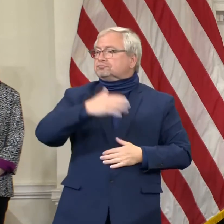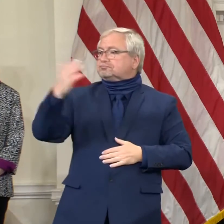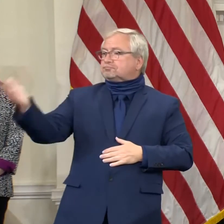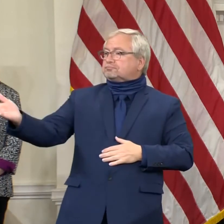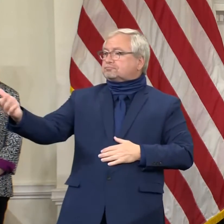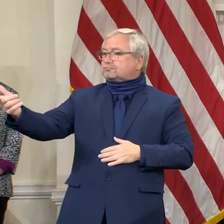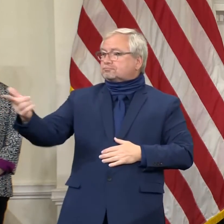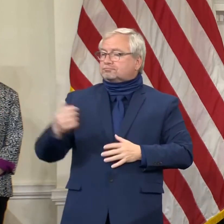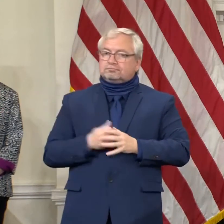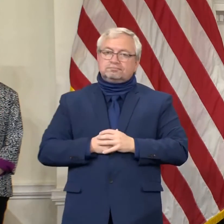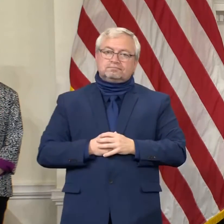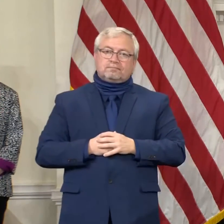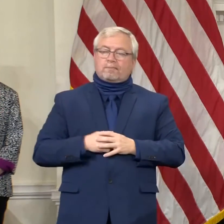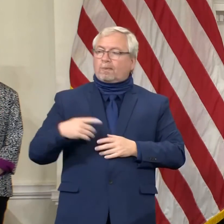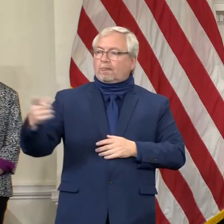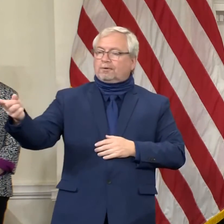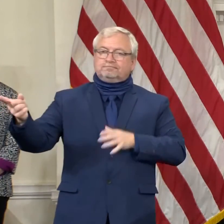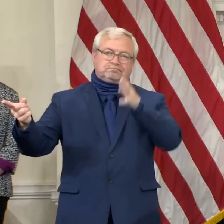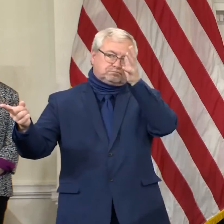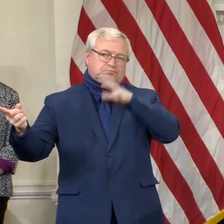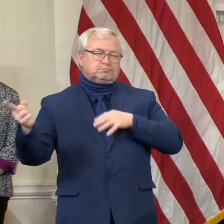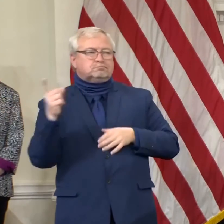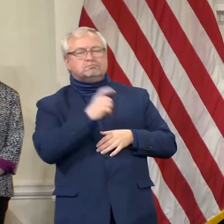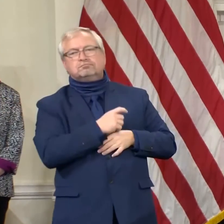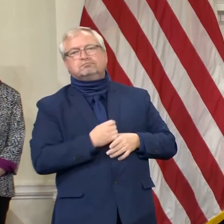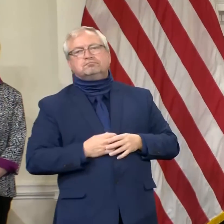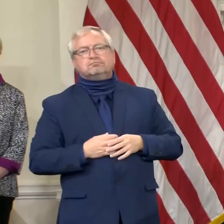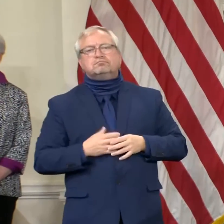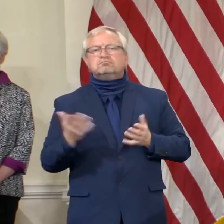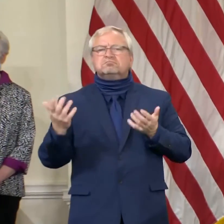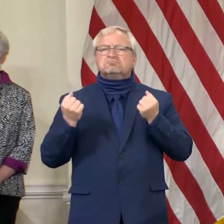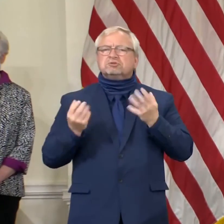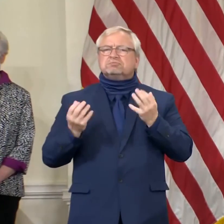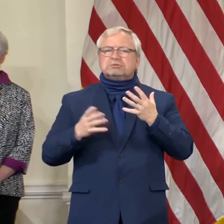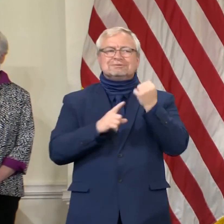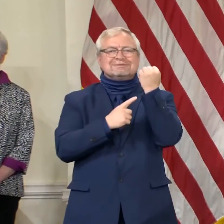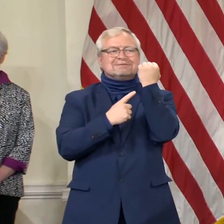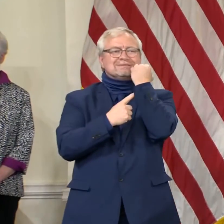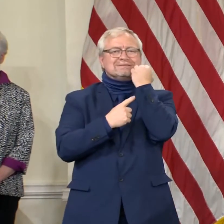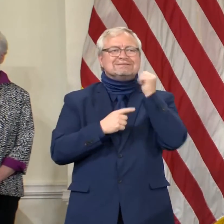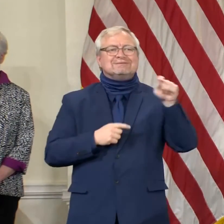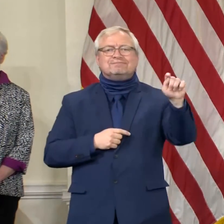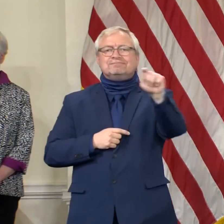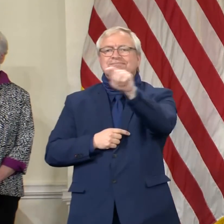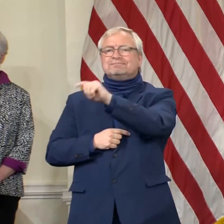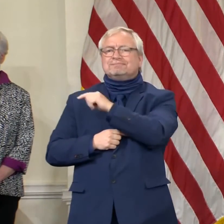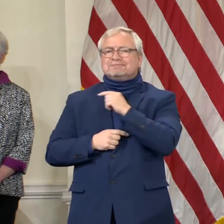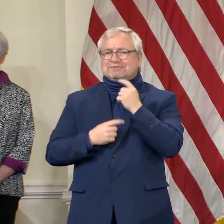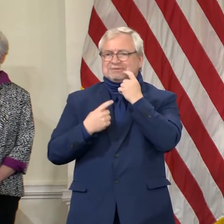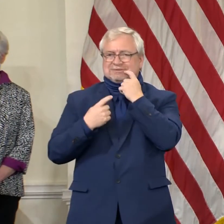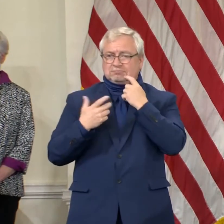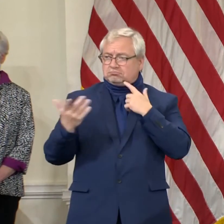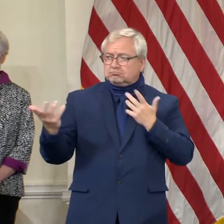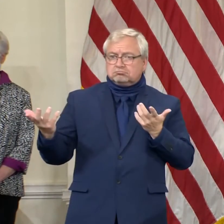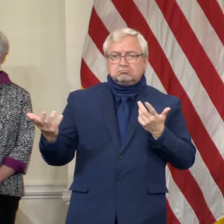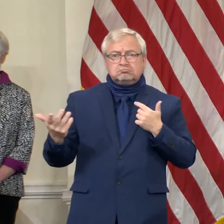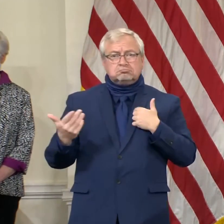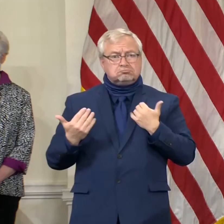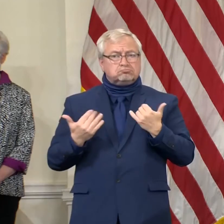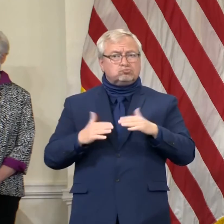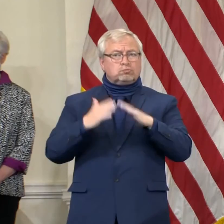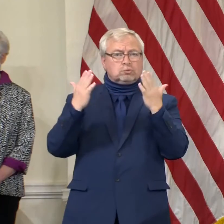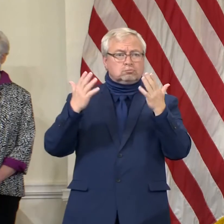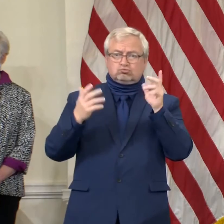point. I mean, a lot of dentists have been asking me about them. Are they included in this? Yes. And You need some dental work,